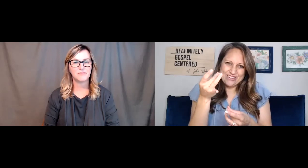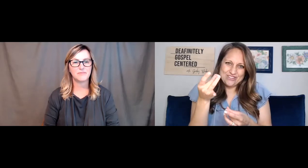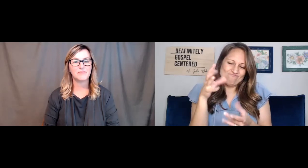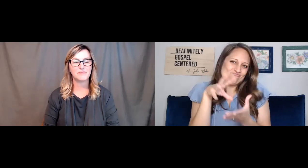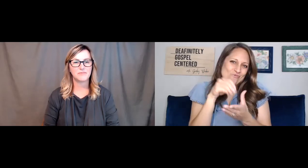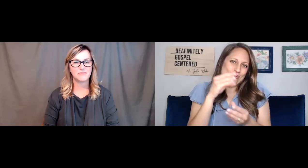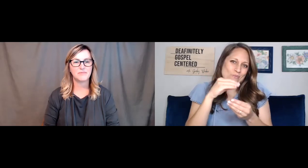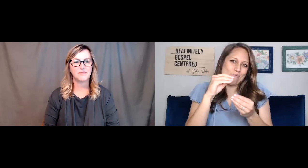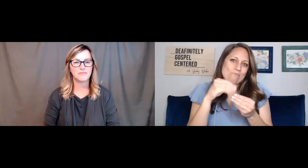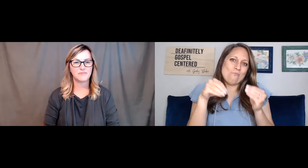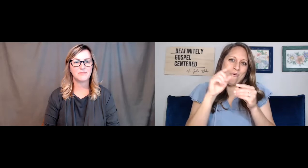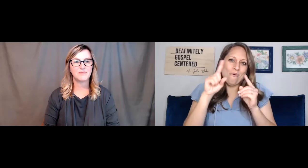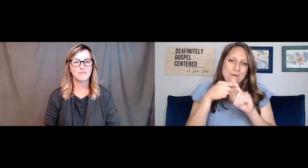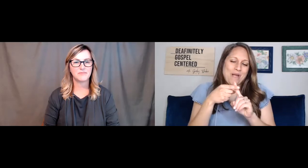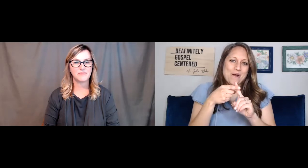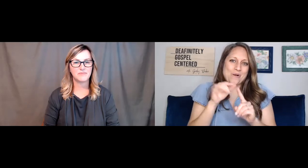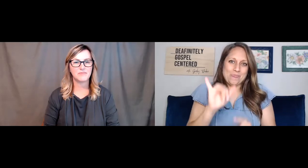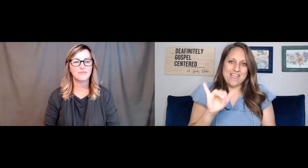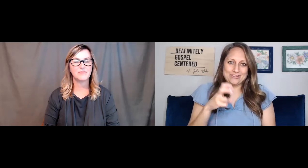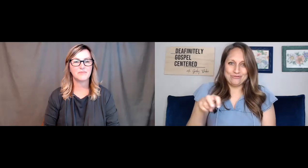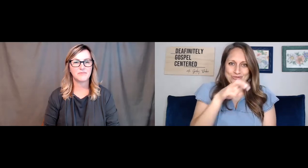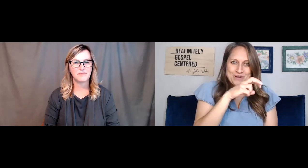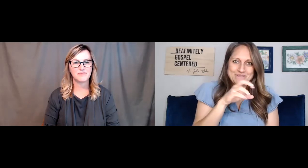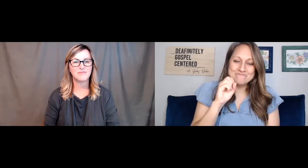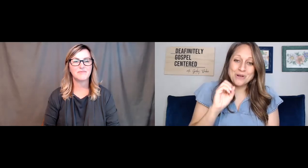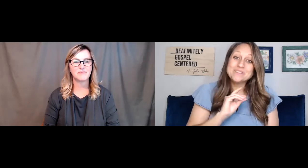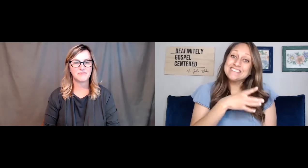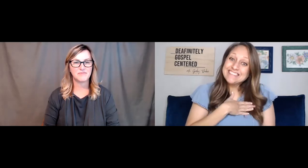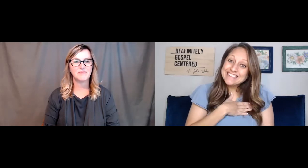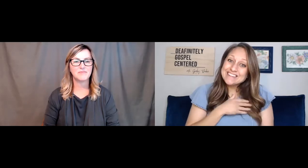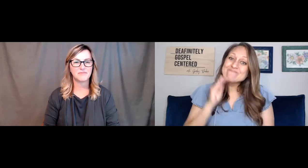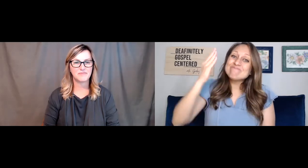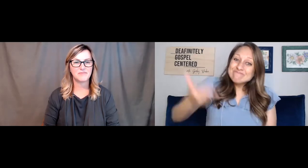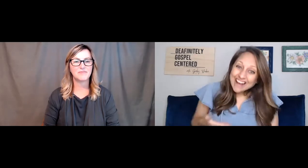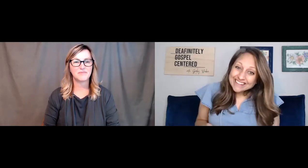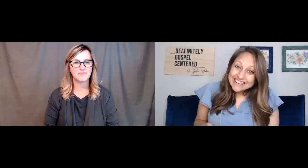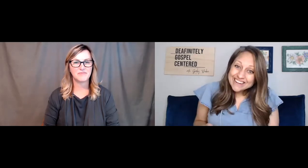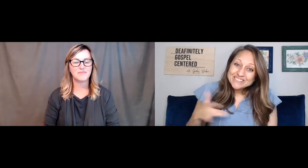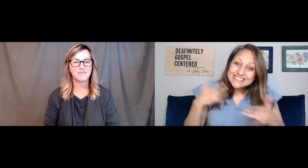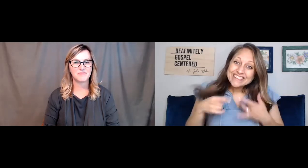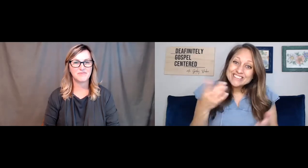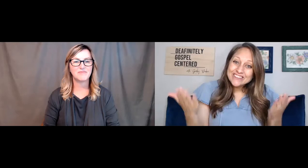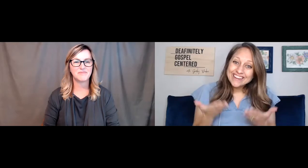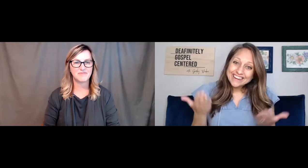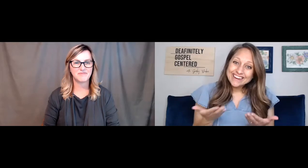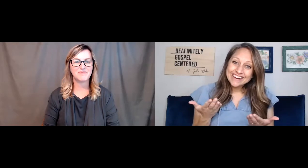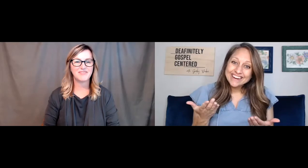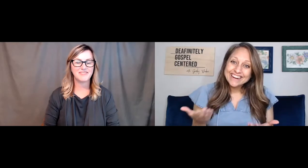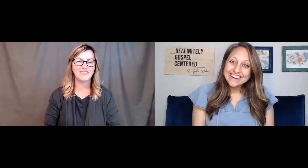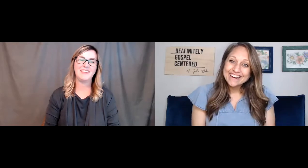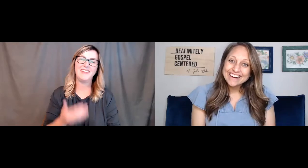learning more about her and her journey. So Dee, so grateful and excited to have you here.